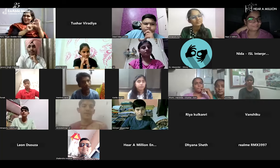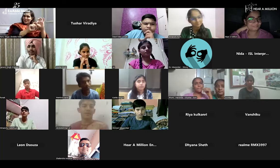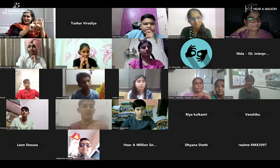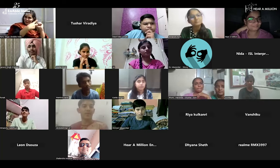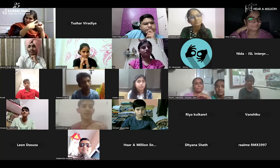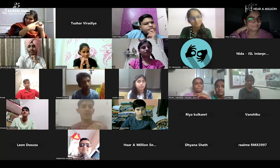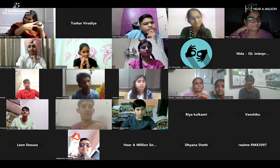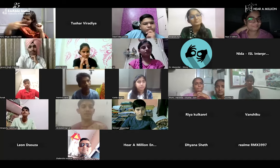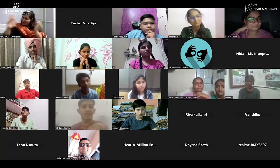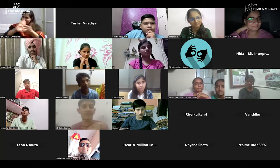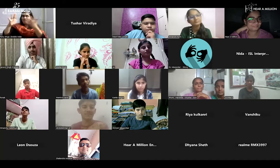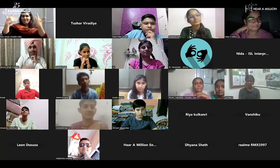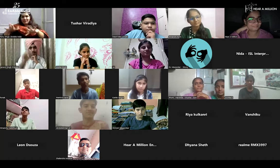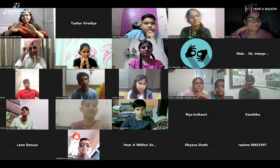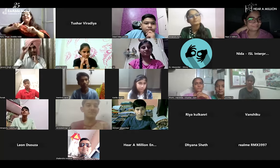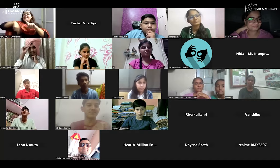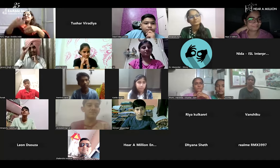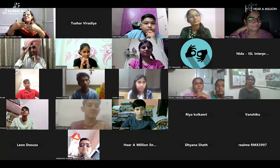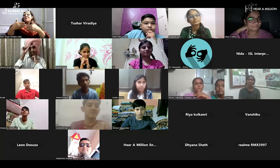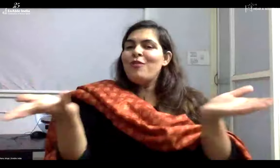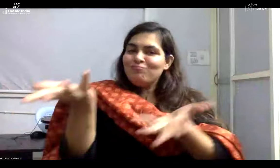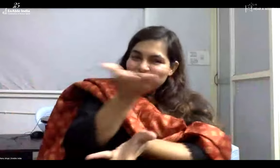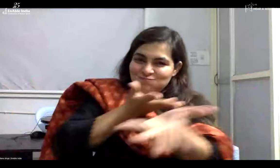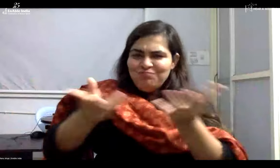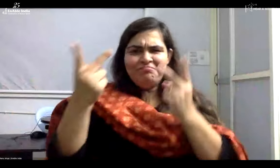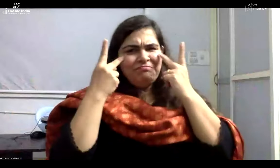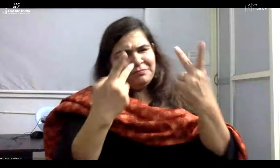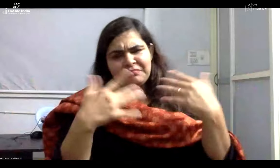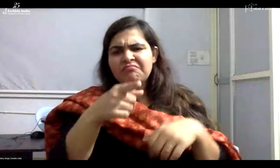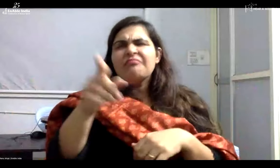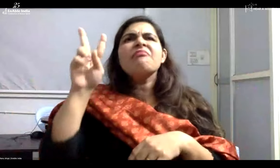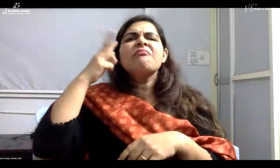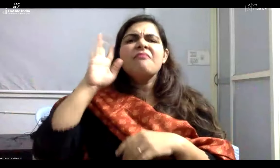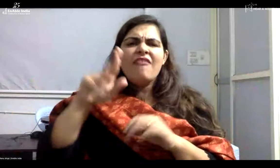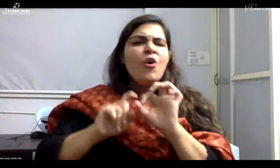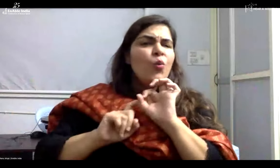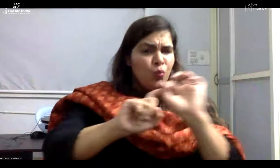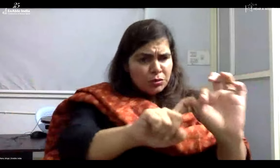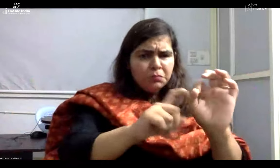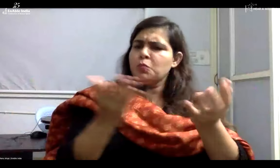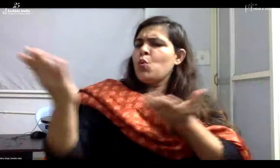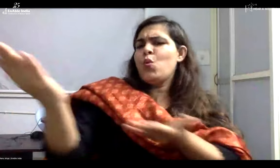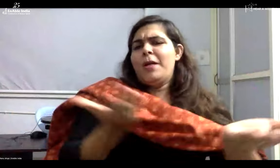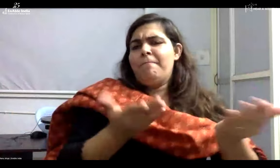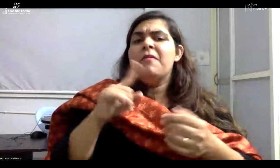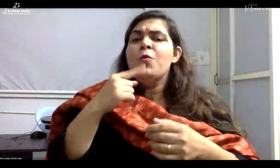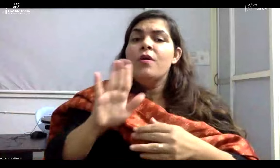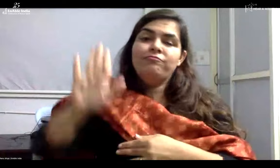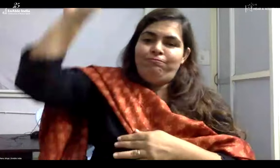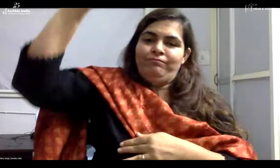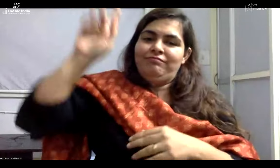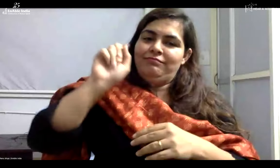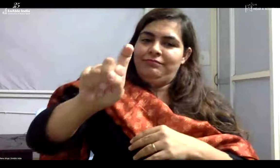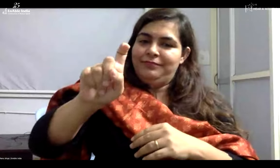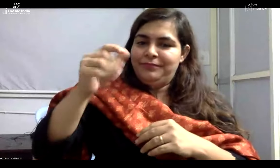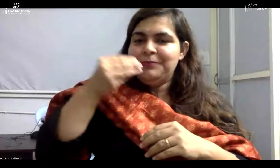football. Woman, wow. That's Yeah, really nice. women can also play football, yes. So yes, here at